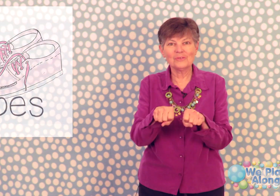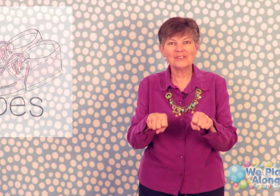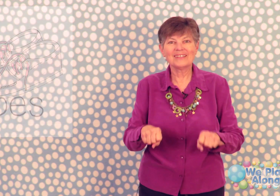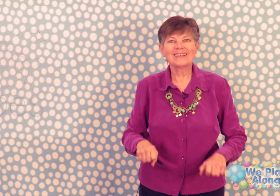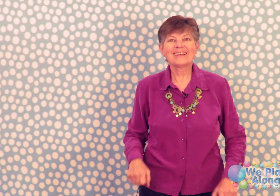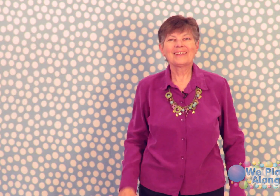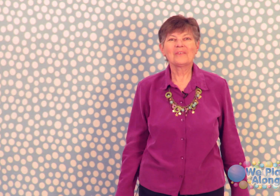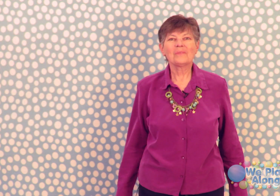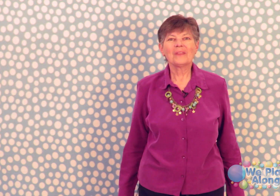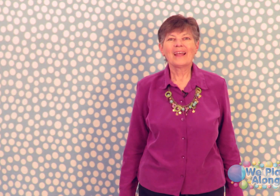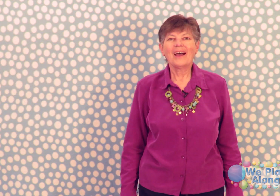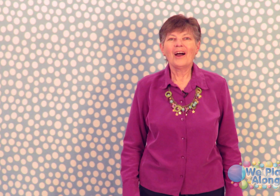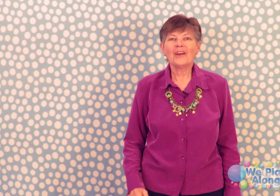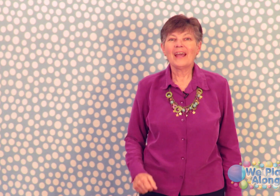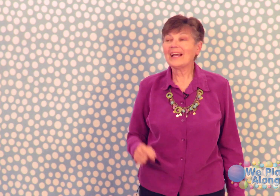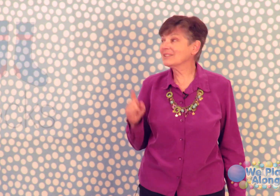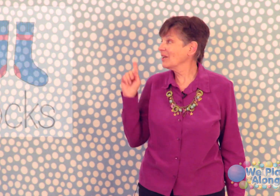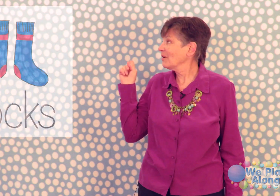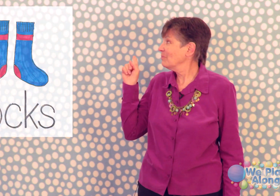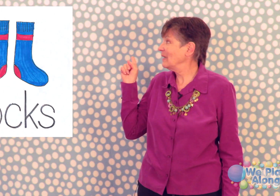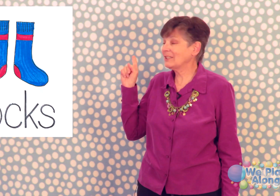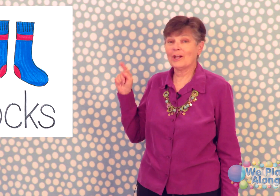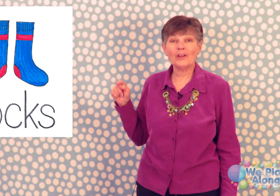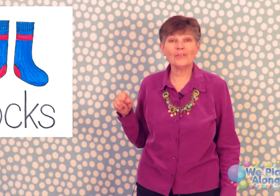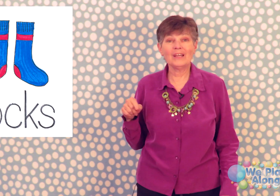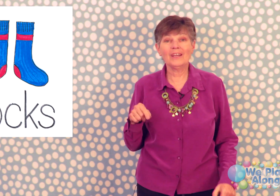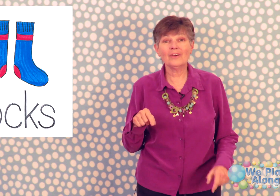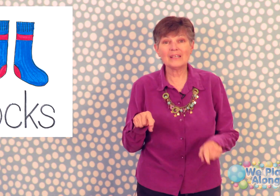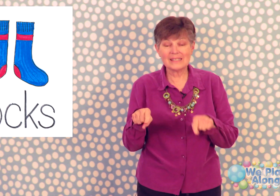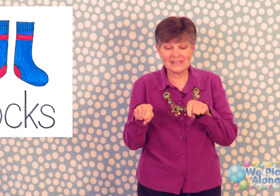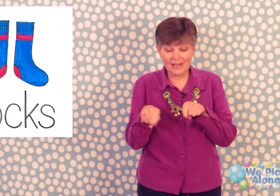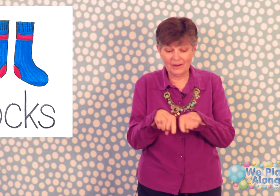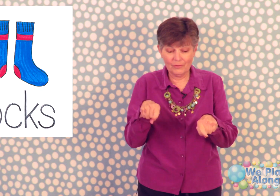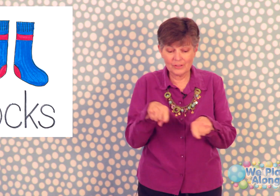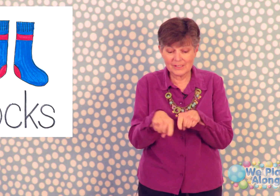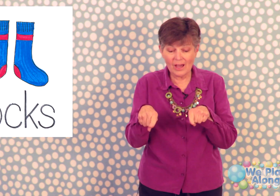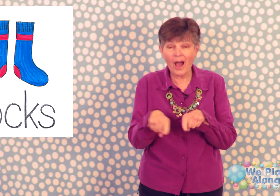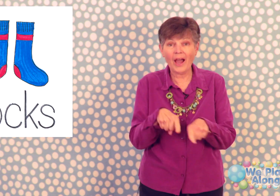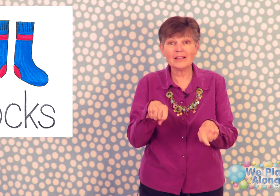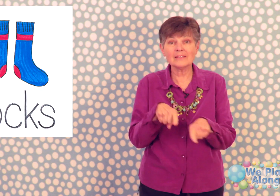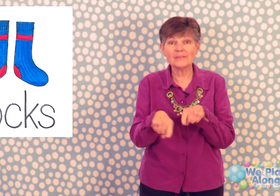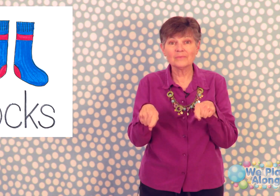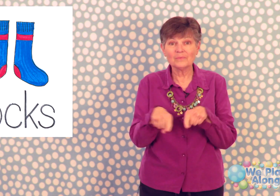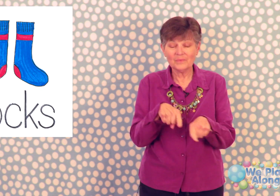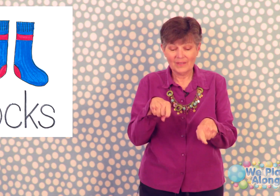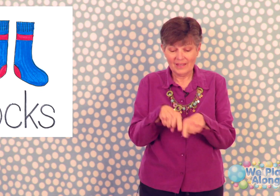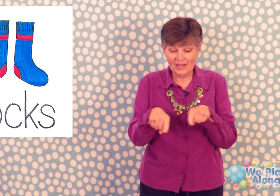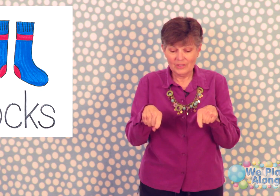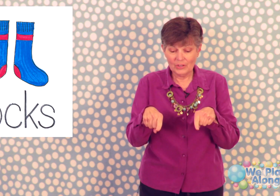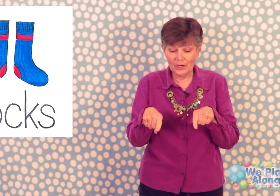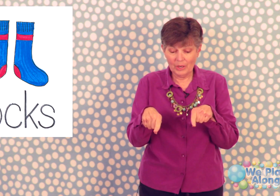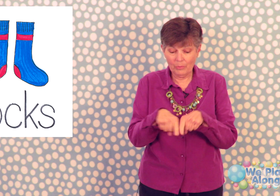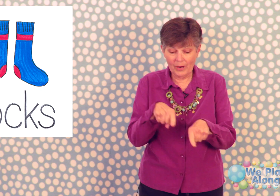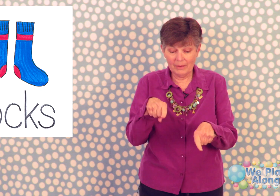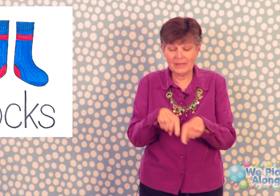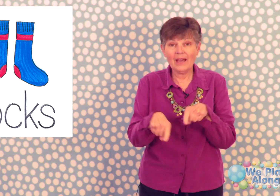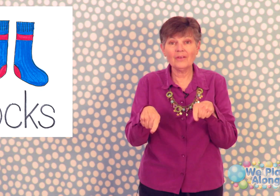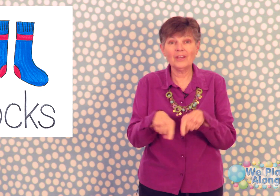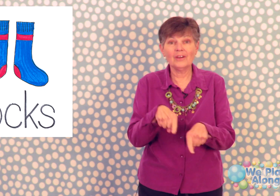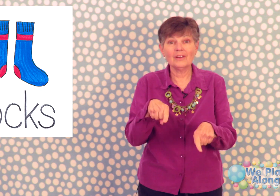shoes. Our next piece of clothing here is the sign for socks. So you're going to point them down here